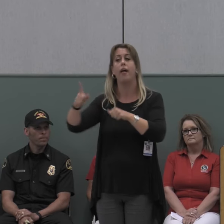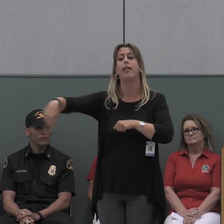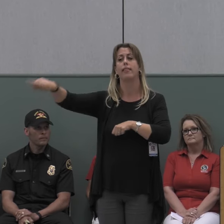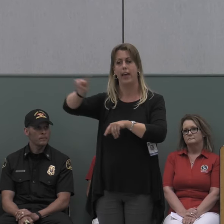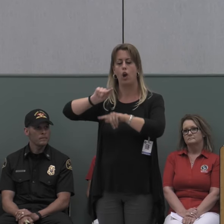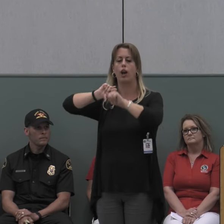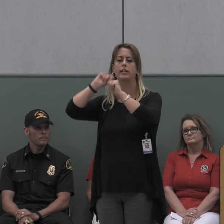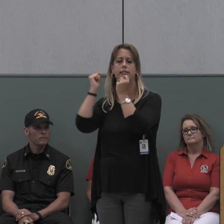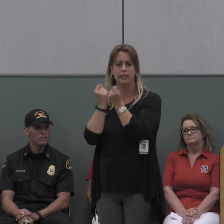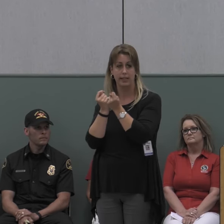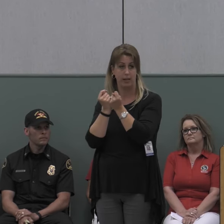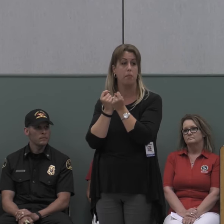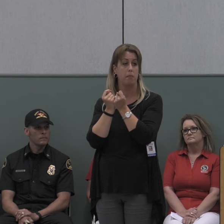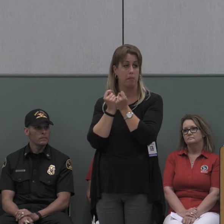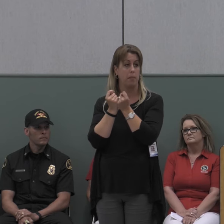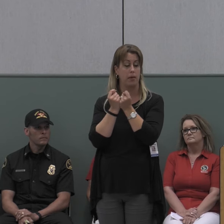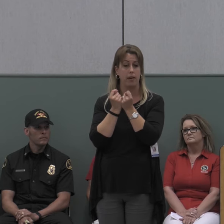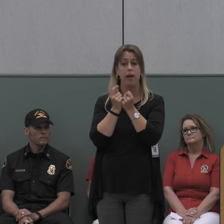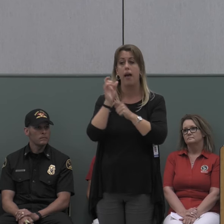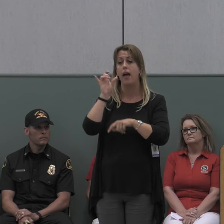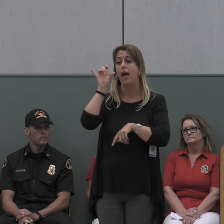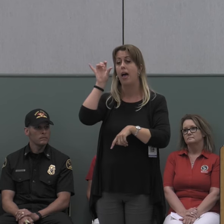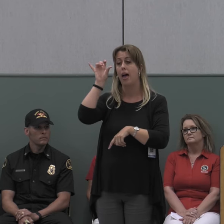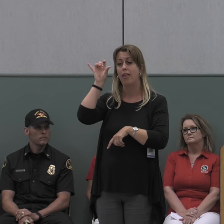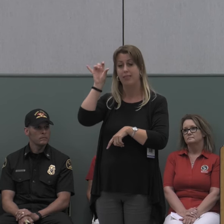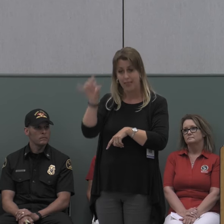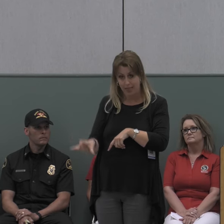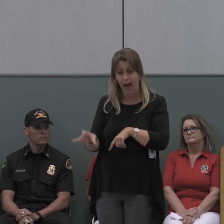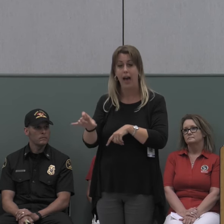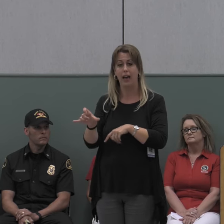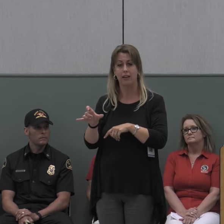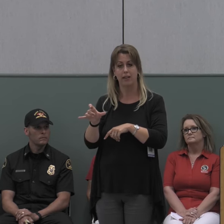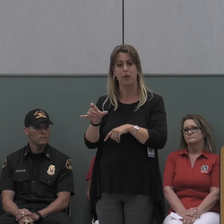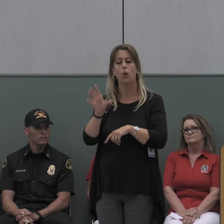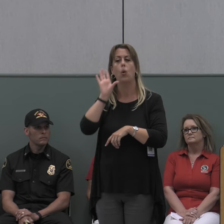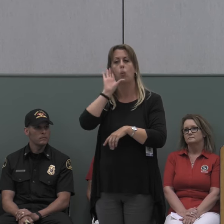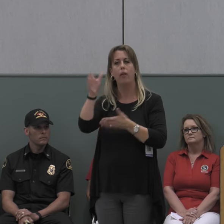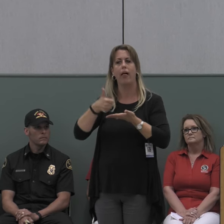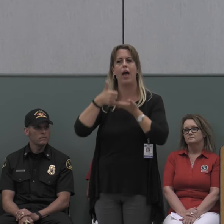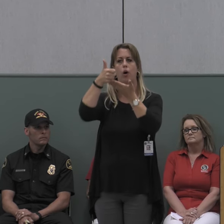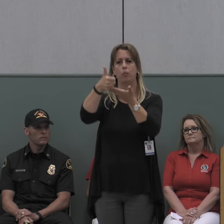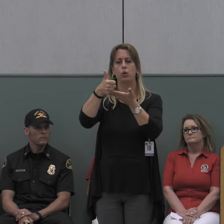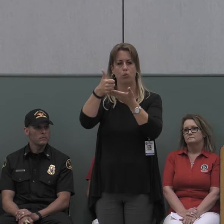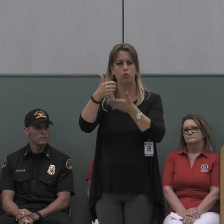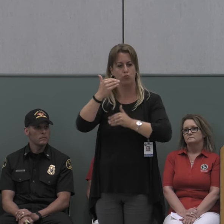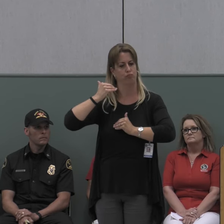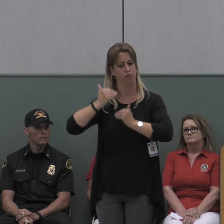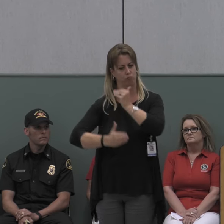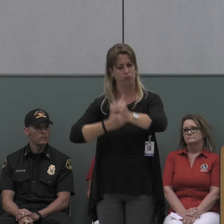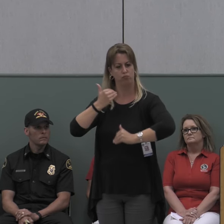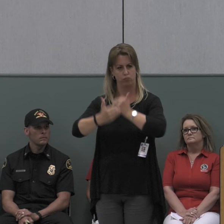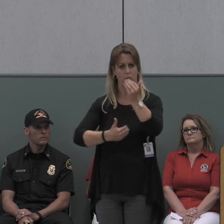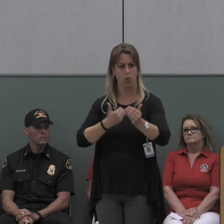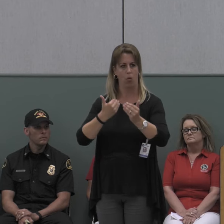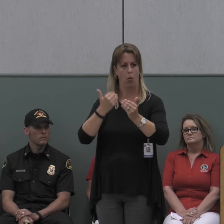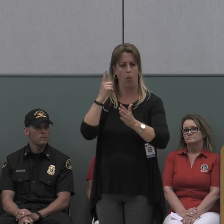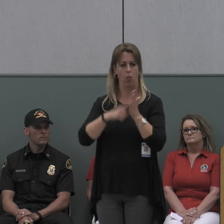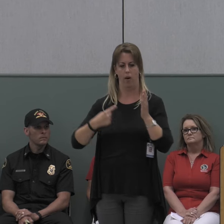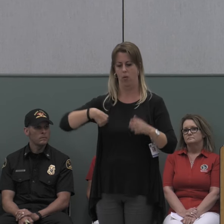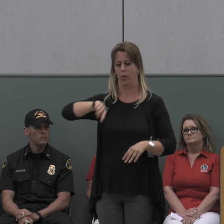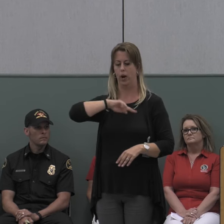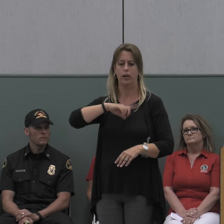that, more than anything else, is what is going to get you through all this. We're going to do what we can. We're going to do our job.